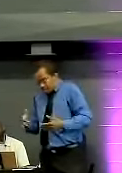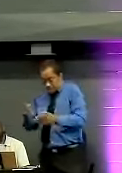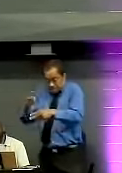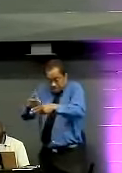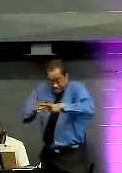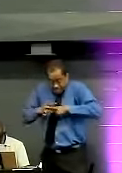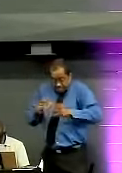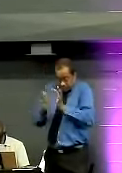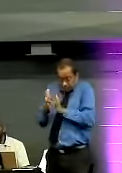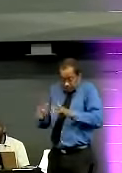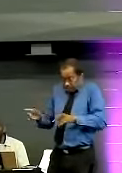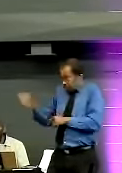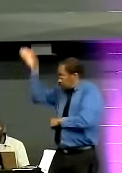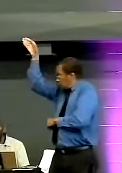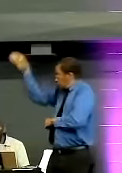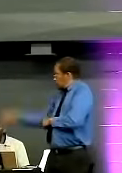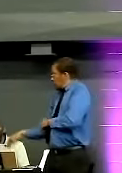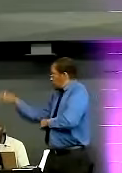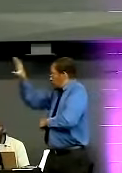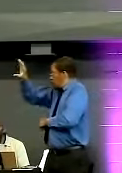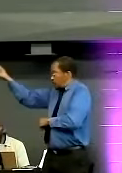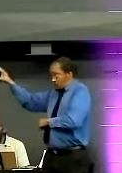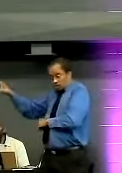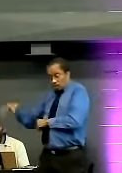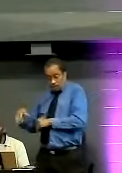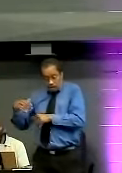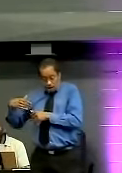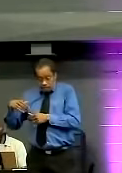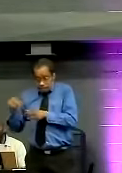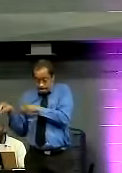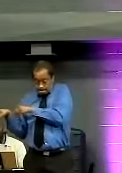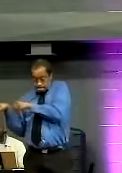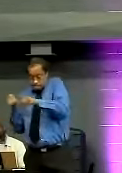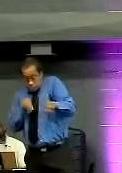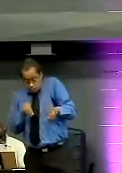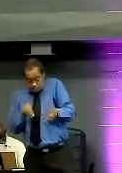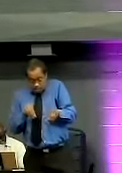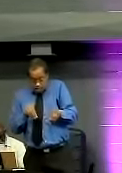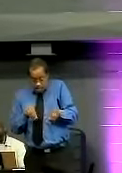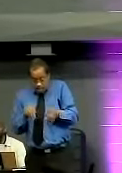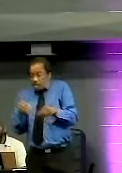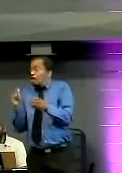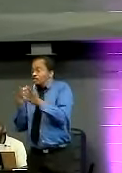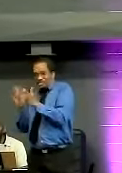on the cross, to keep Jesus from walking away from the pain, Jesus prayed.